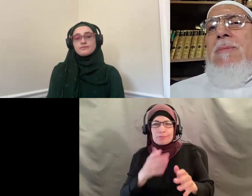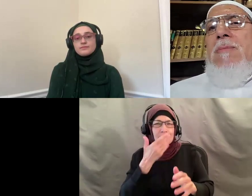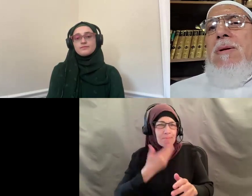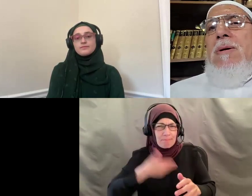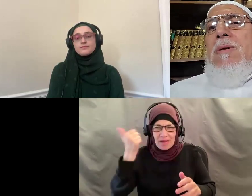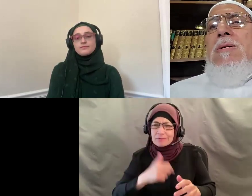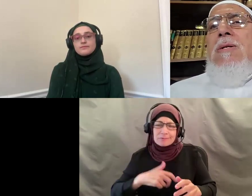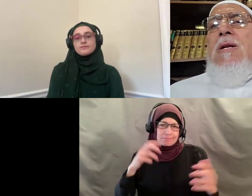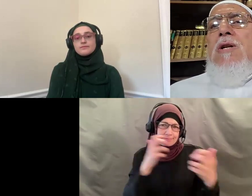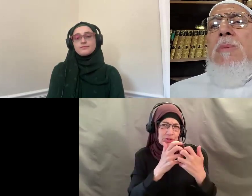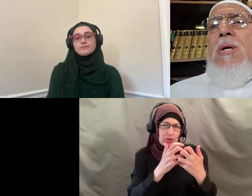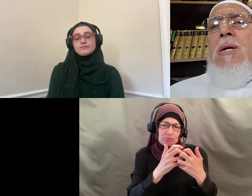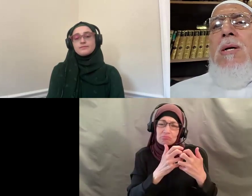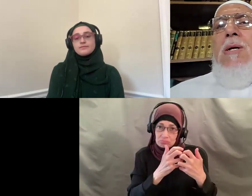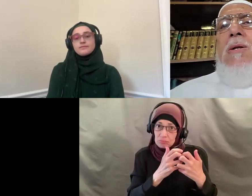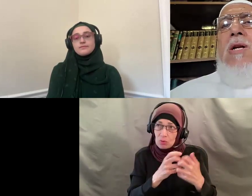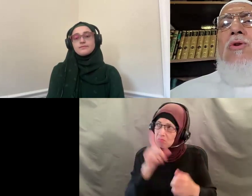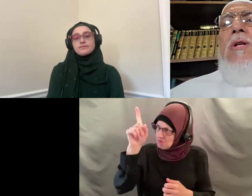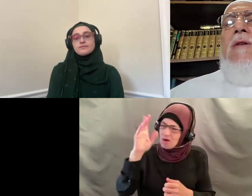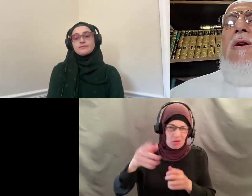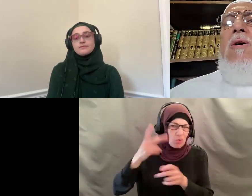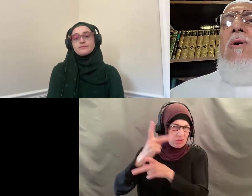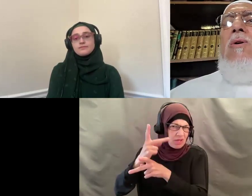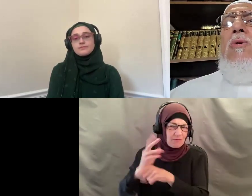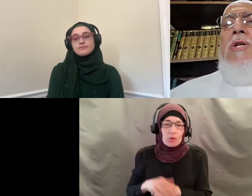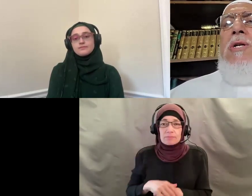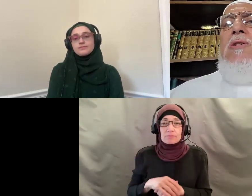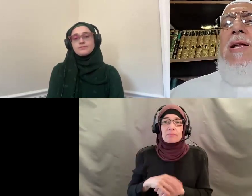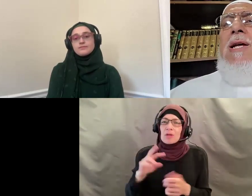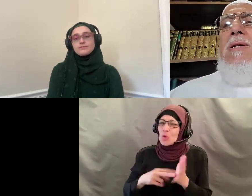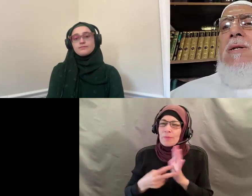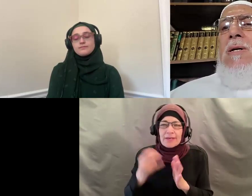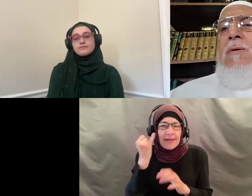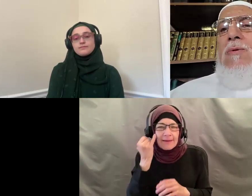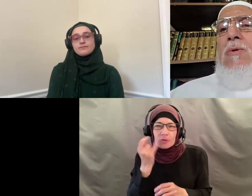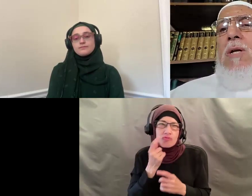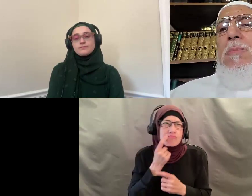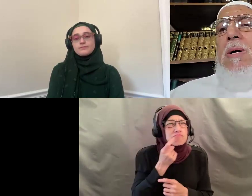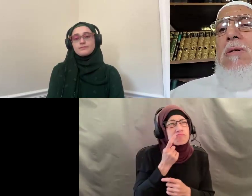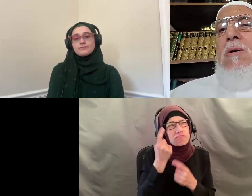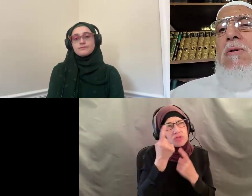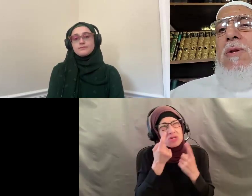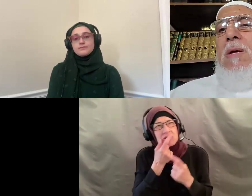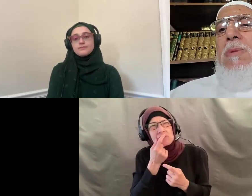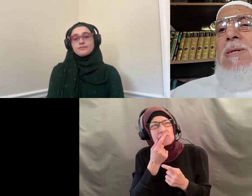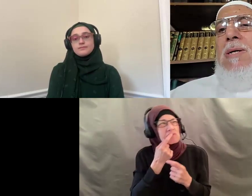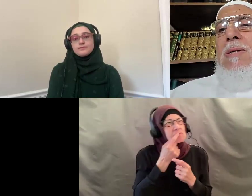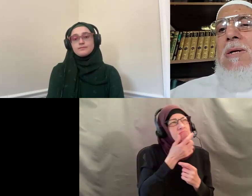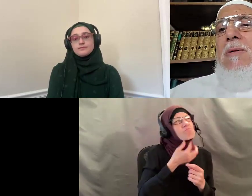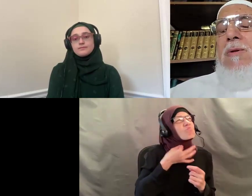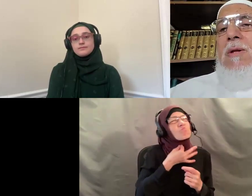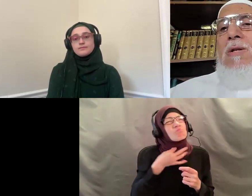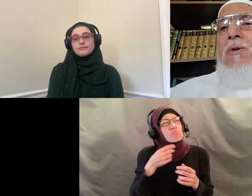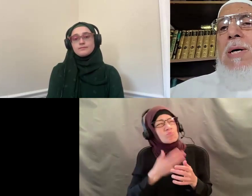perfectly. This is the description that should cover all questions related to that part of the